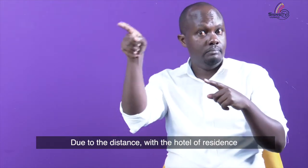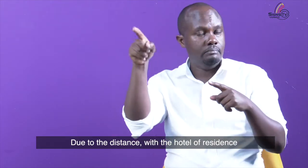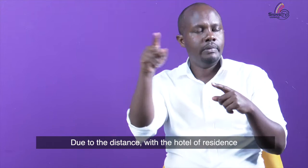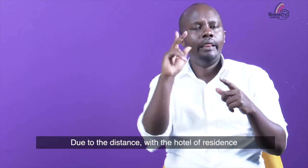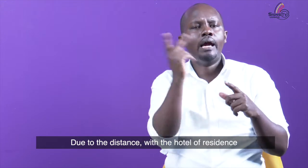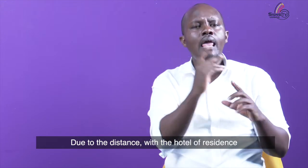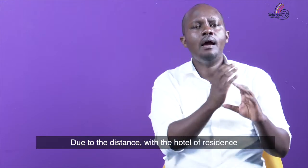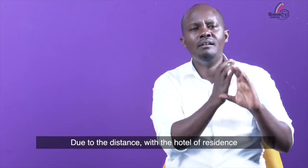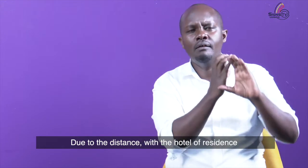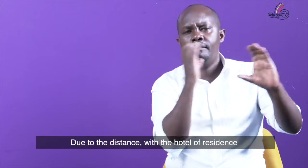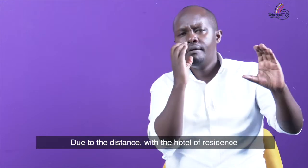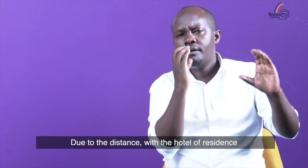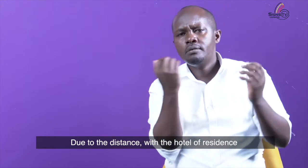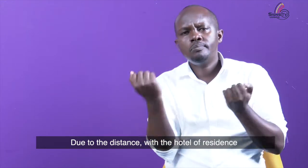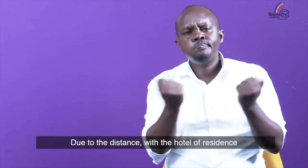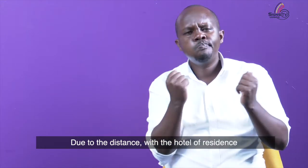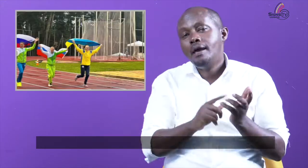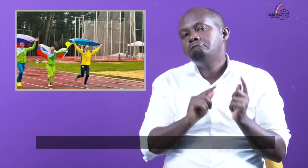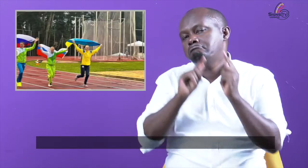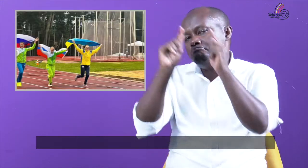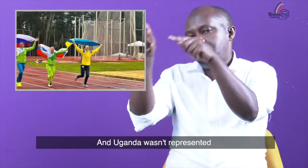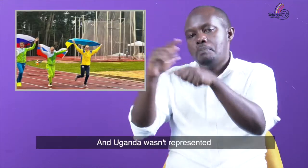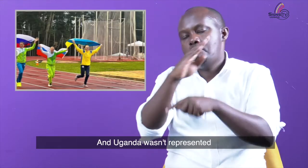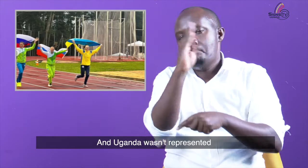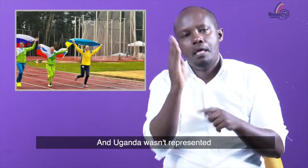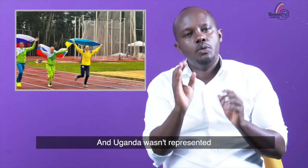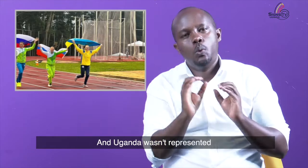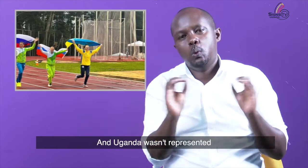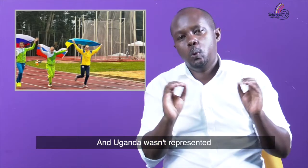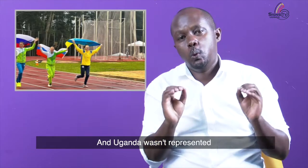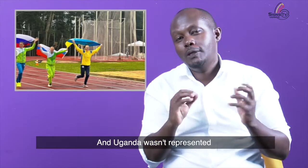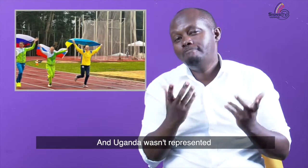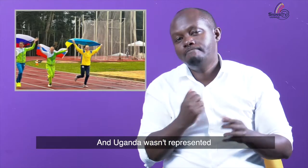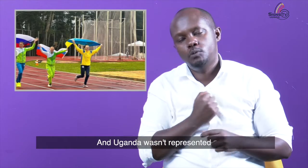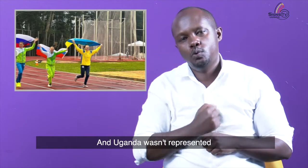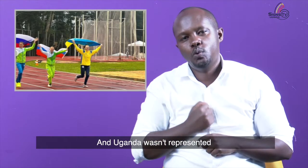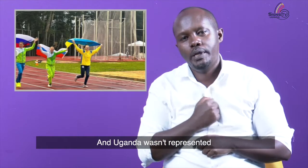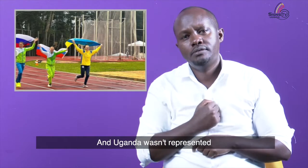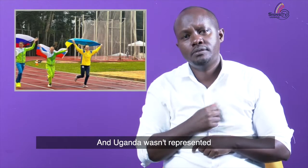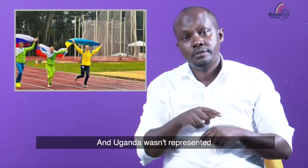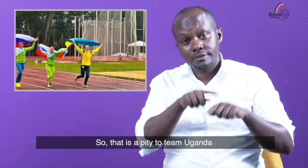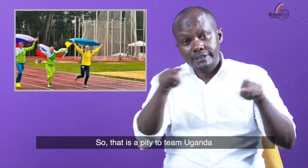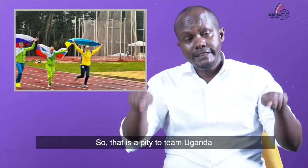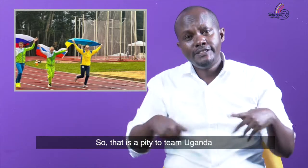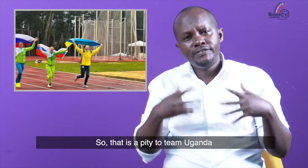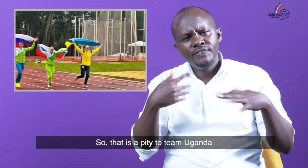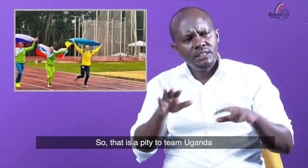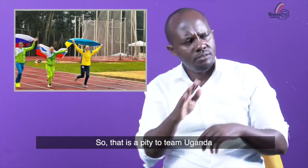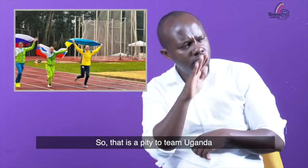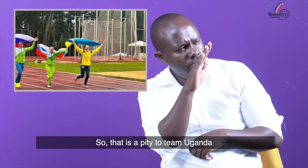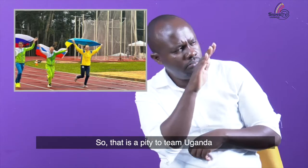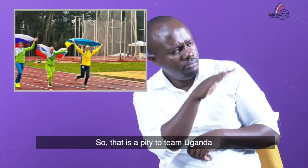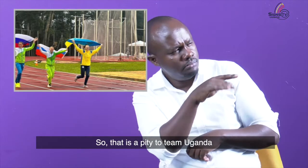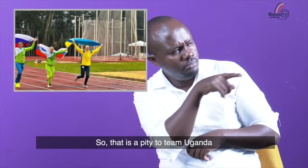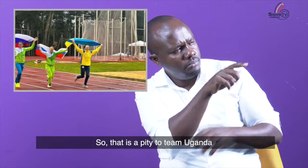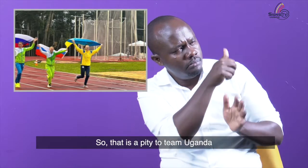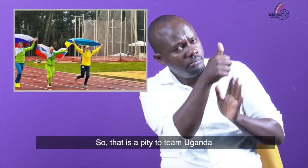of residence. And Uganda wasn't represented, so that's a pity to Team Uganda.